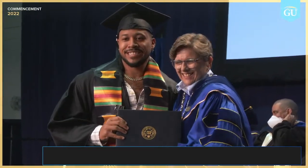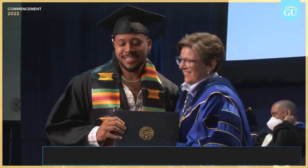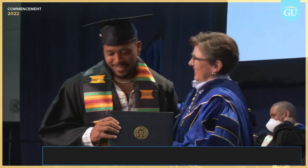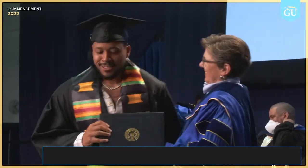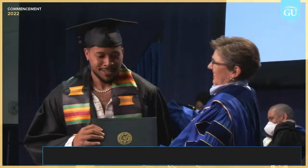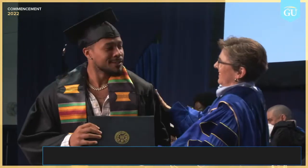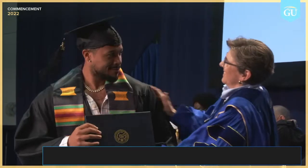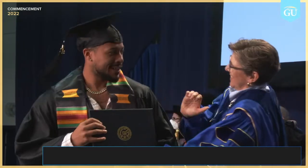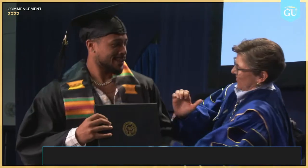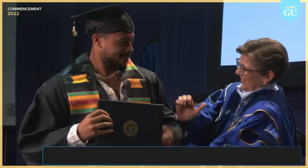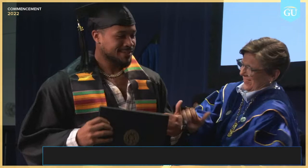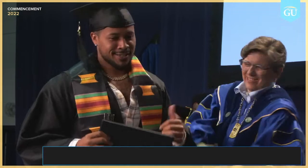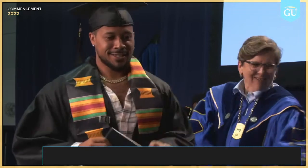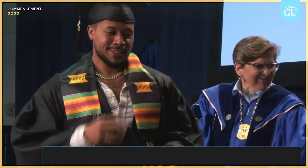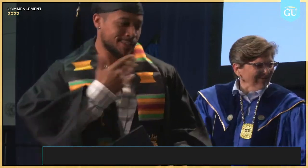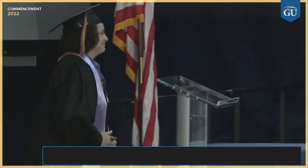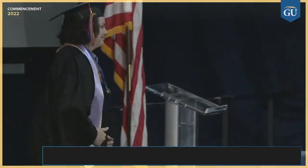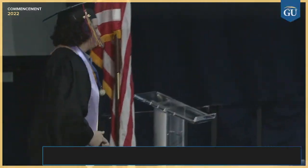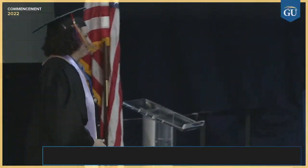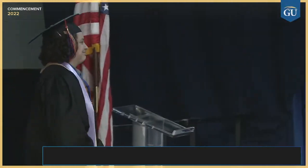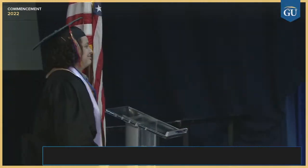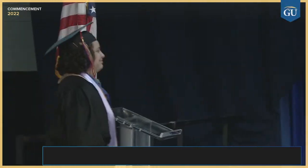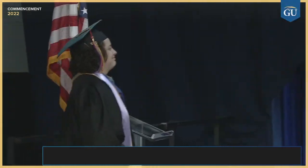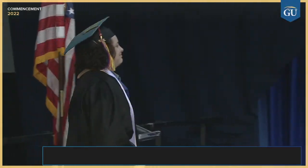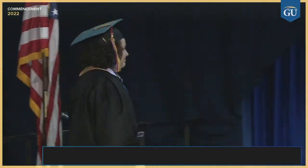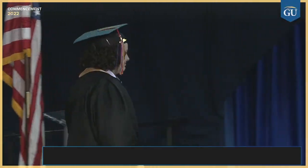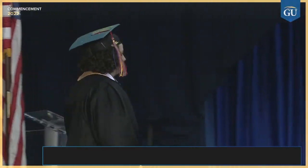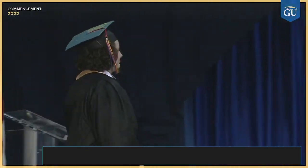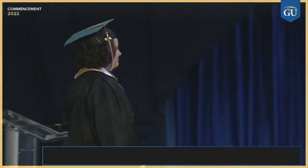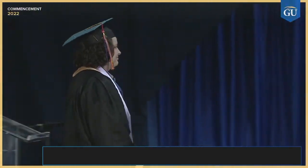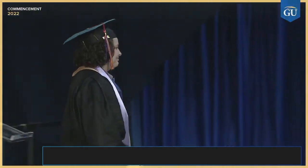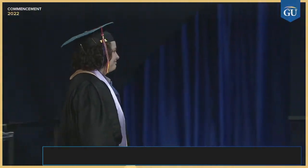Phoenix Cook, Bachelor of Arts, magna cum laude.